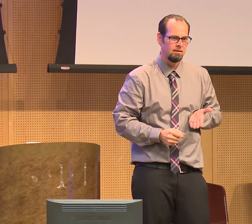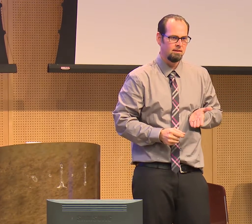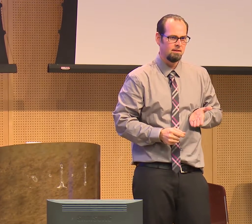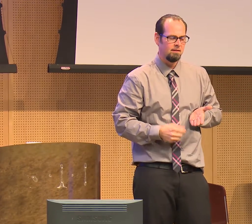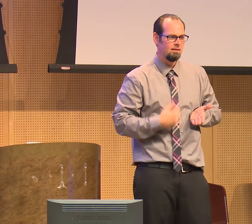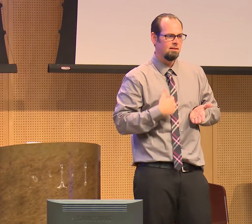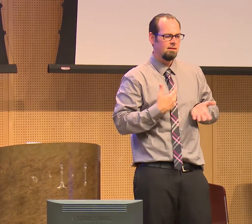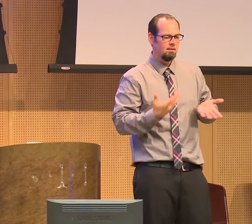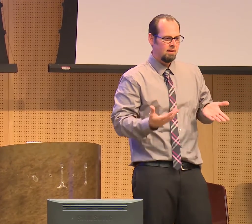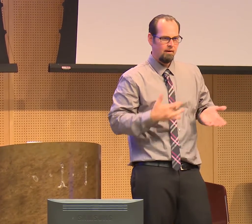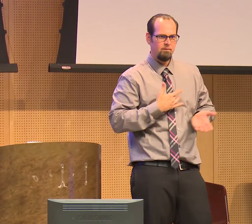back and forth.